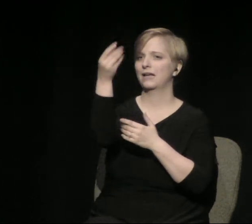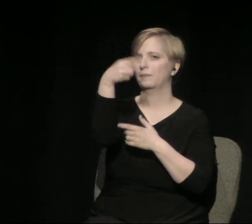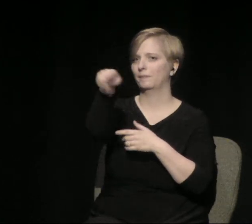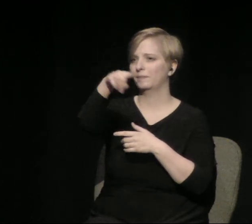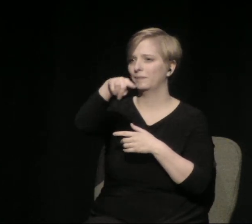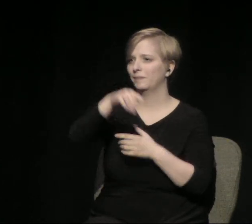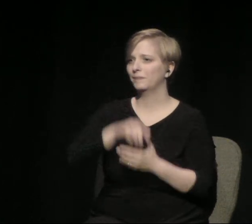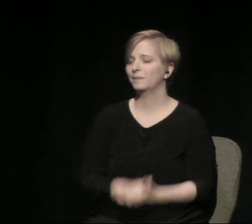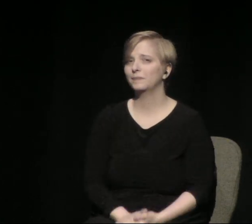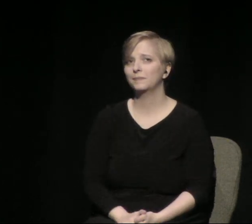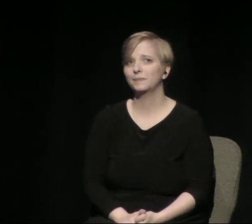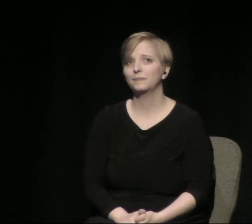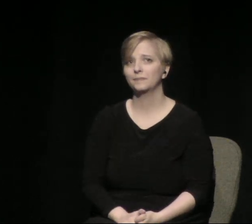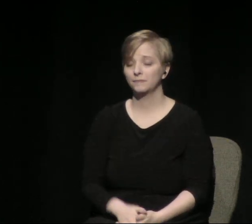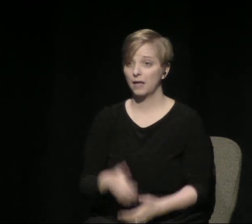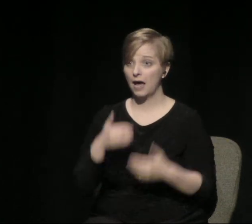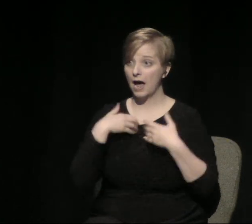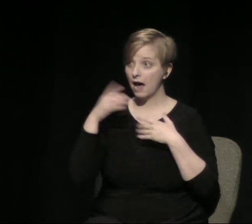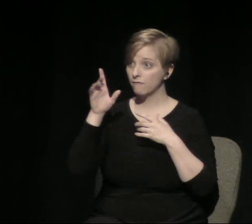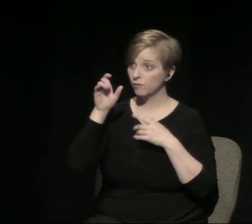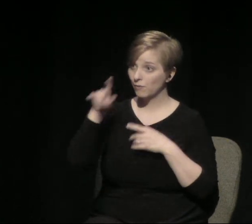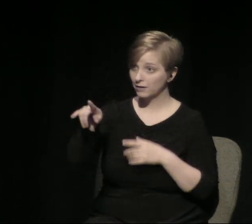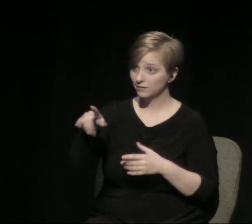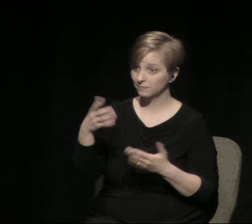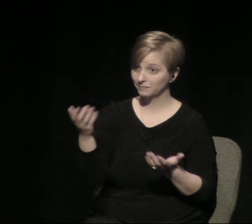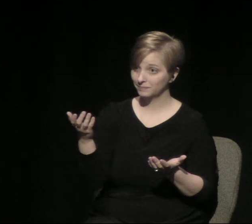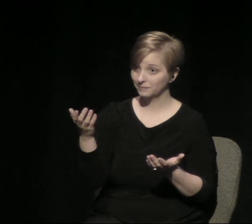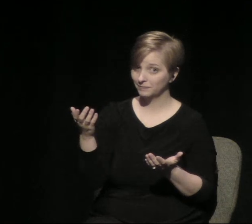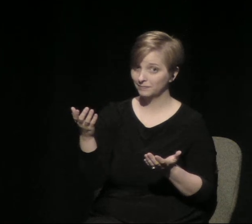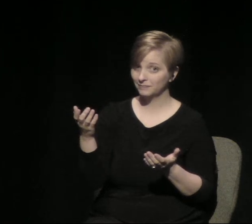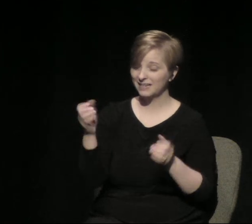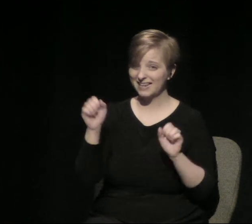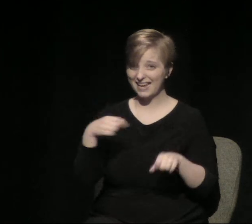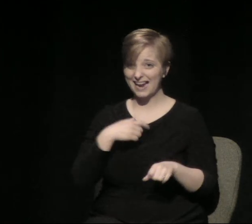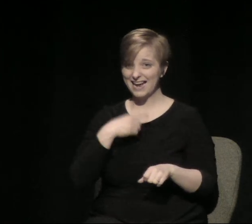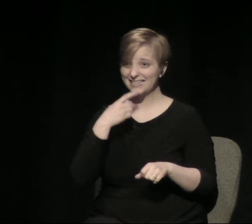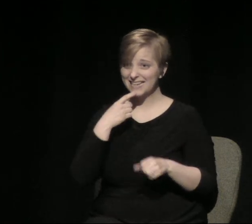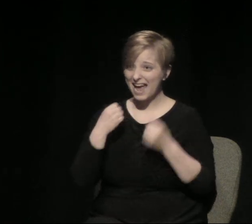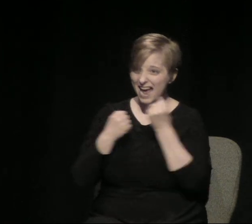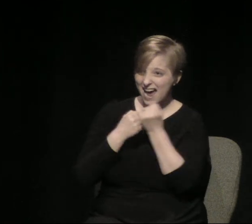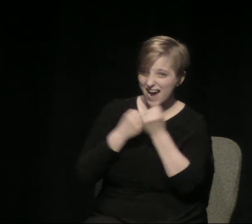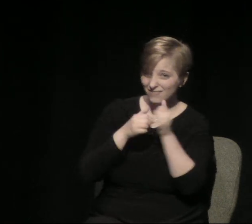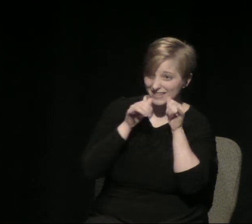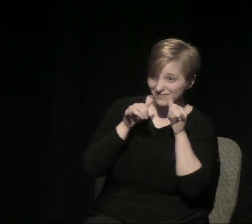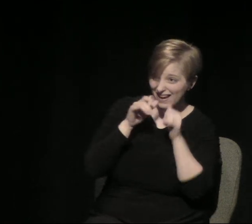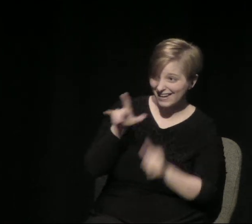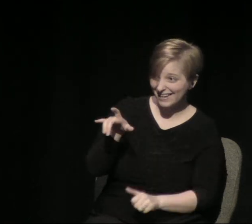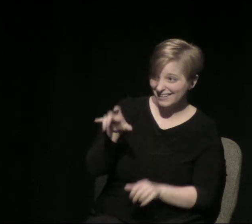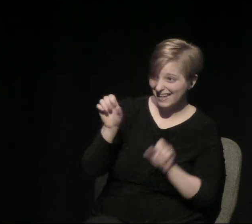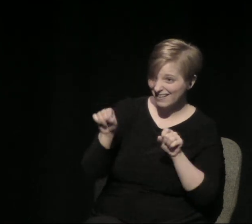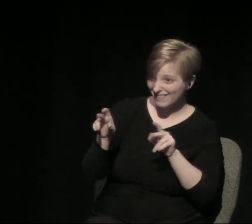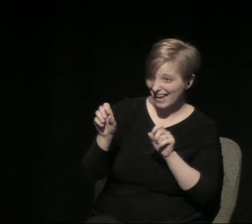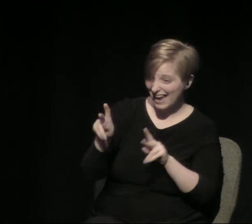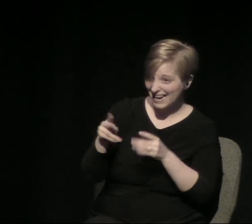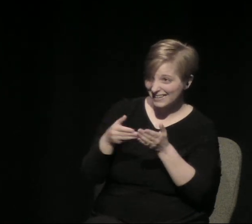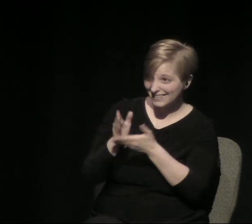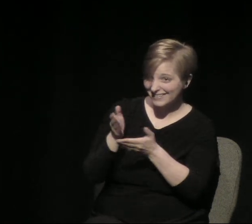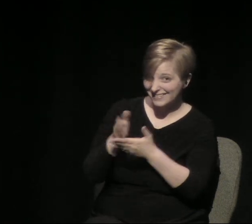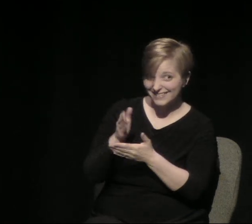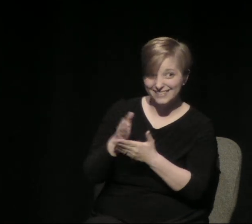you personally. But I have a question for you. Can I say go Hogs? Is that okay? Say that in church?